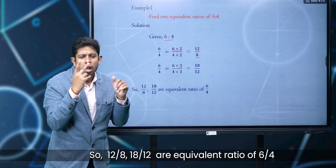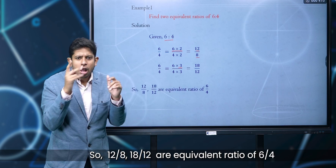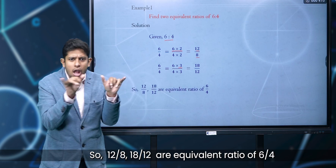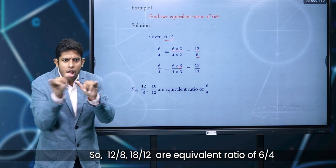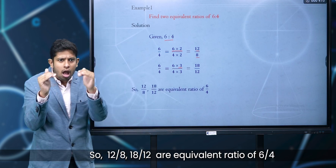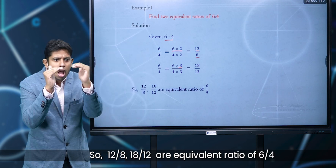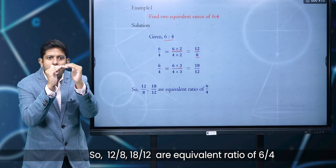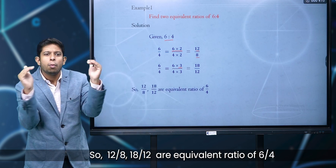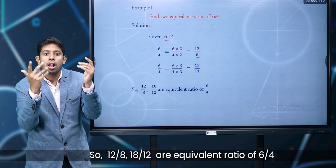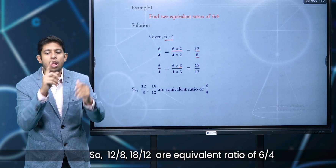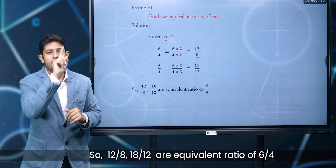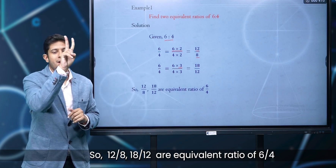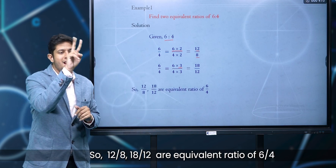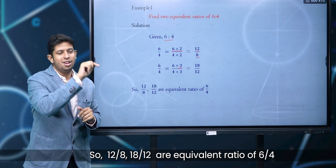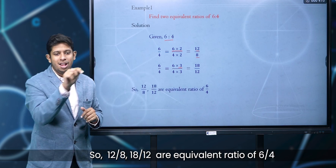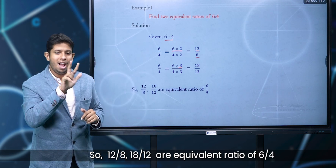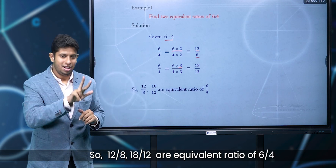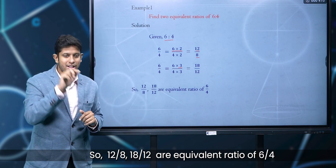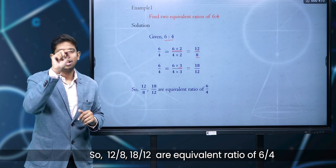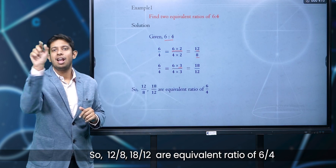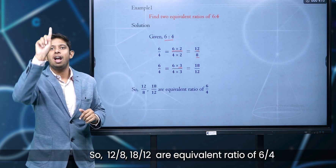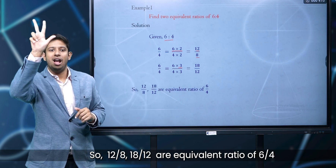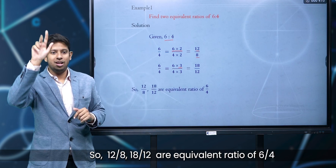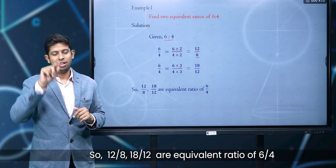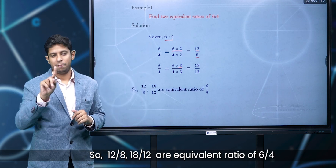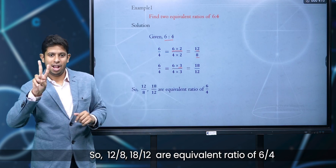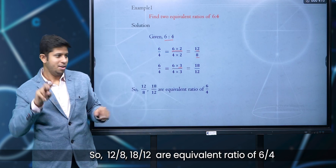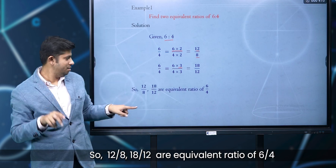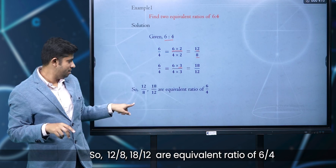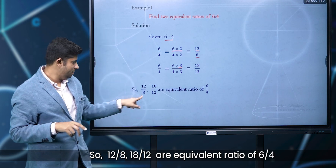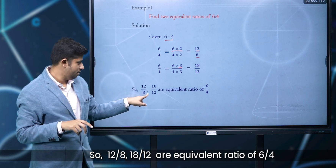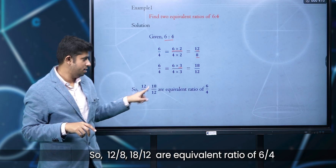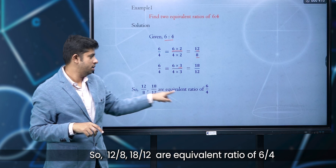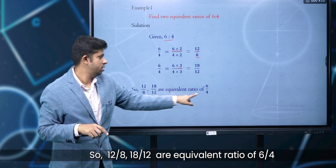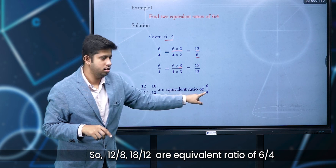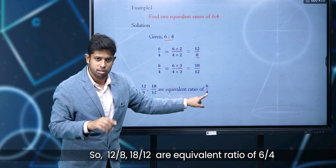So, 12 by 8, 18 by 12 are equivalent ratio of 6 by 4.